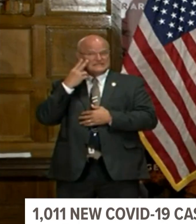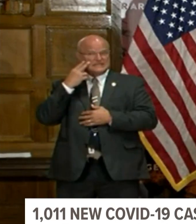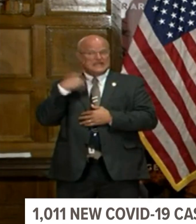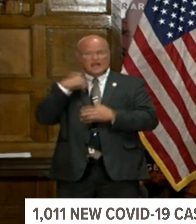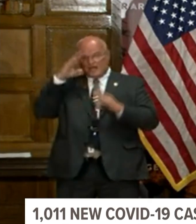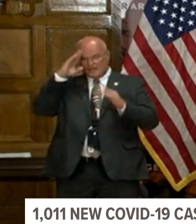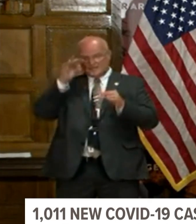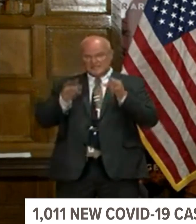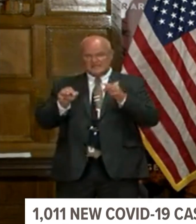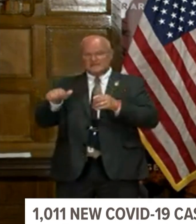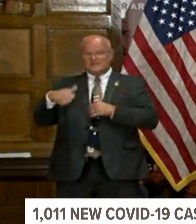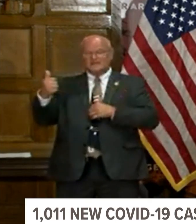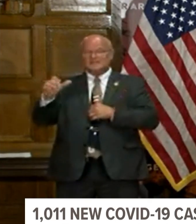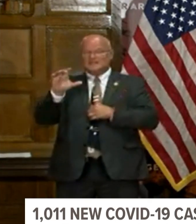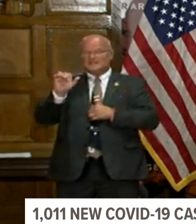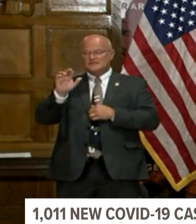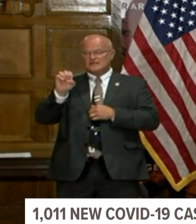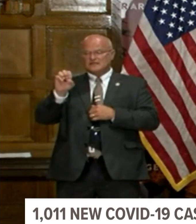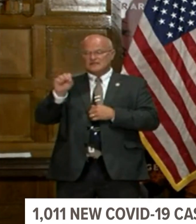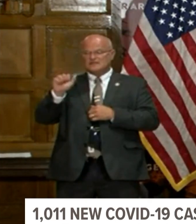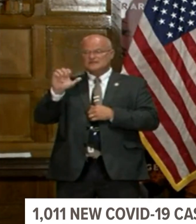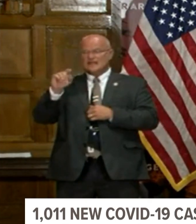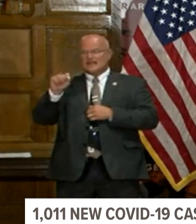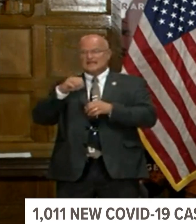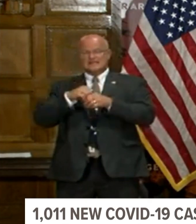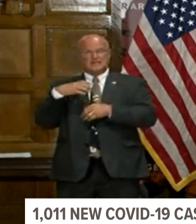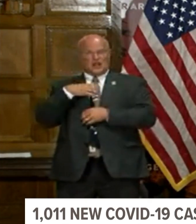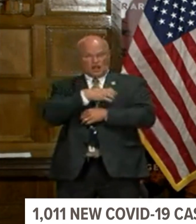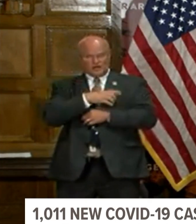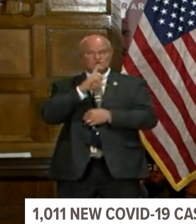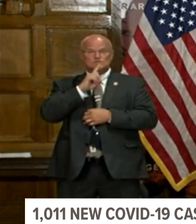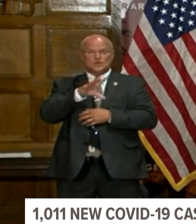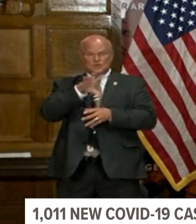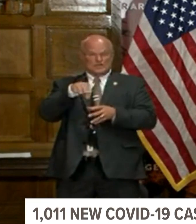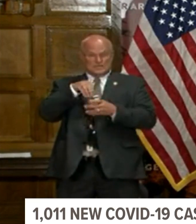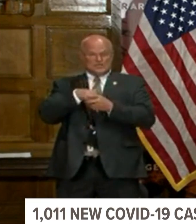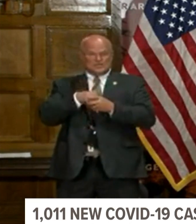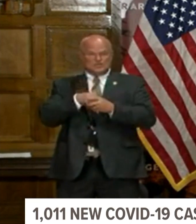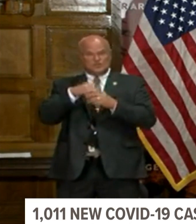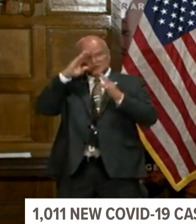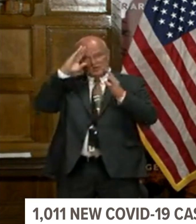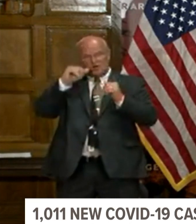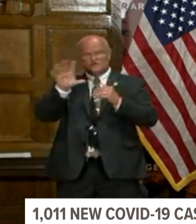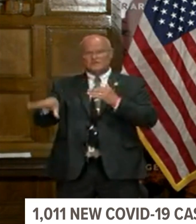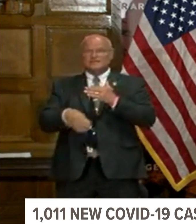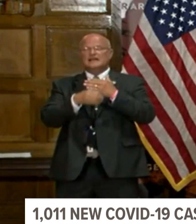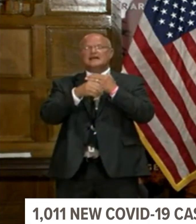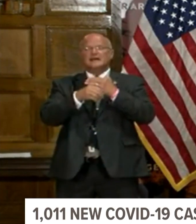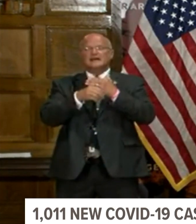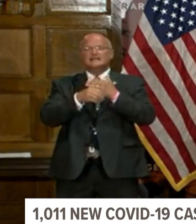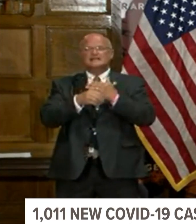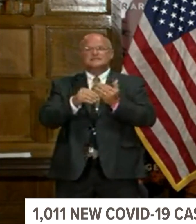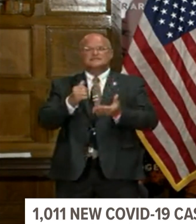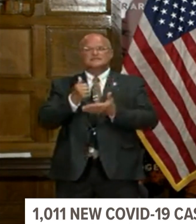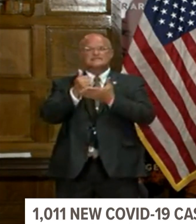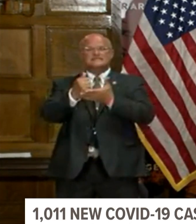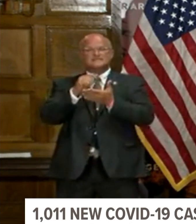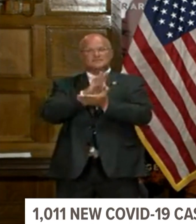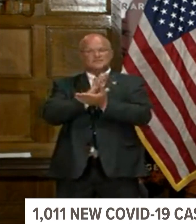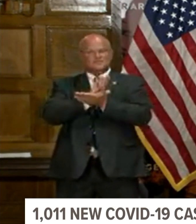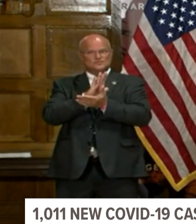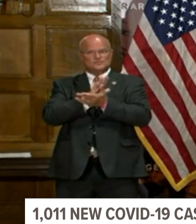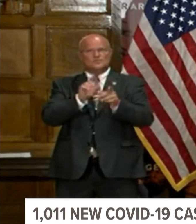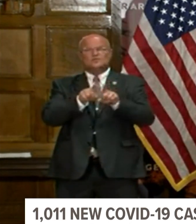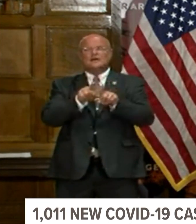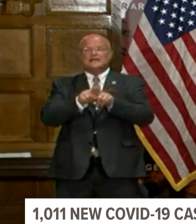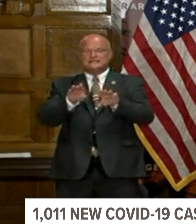I expect if there's another CARES Act package from Congress, that'll certainly include, hopefully, additional assistance to the schools